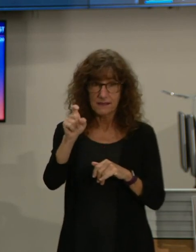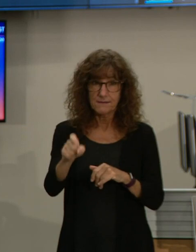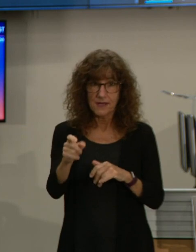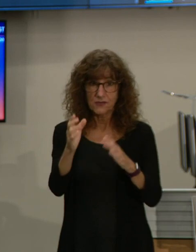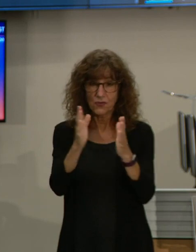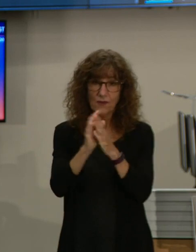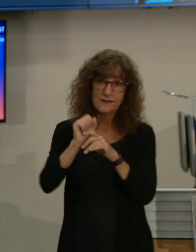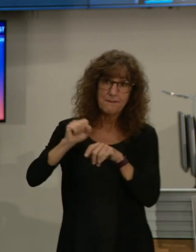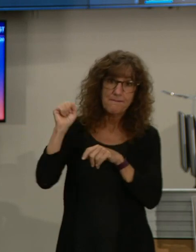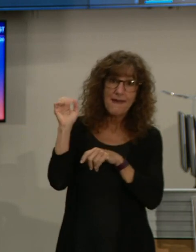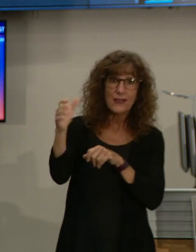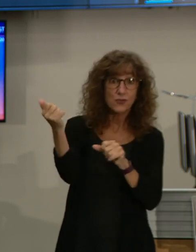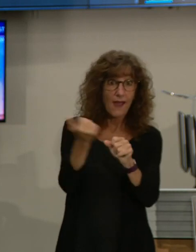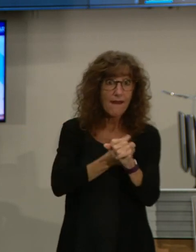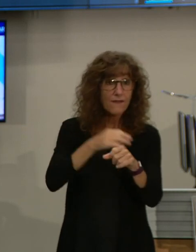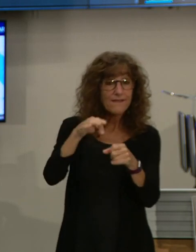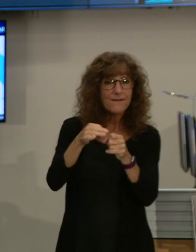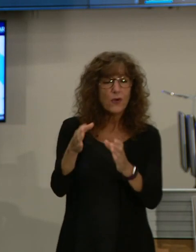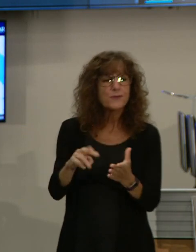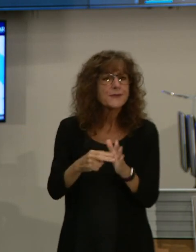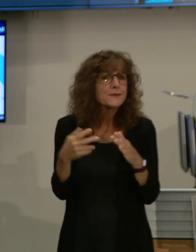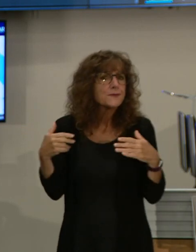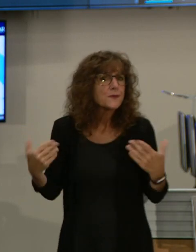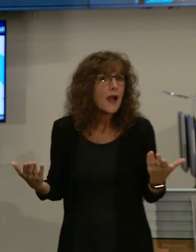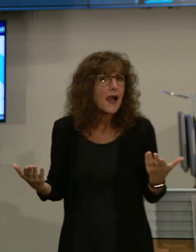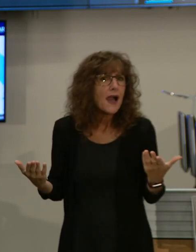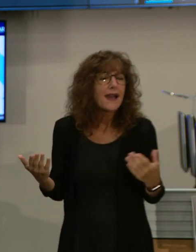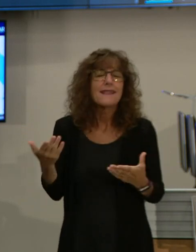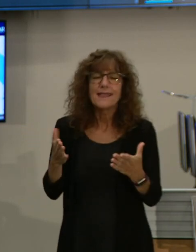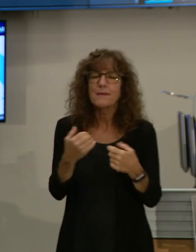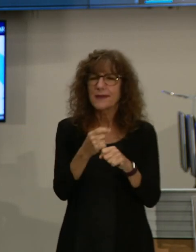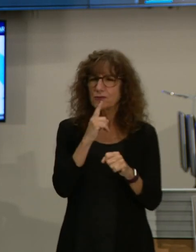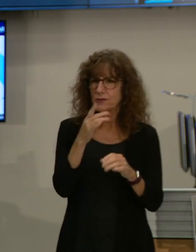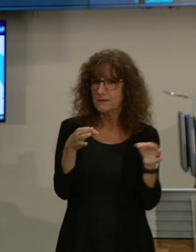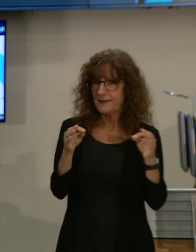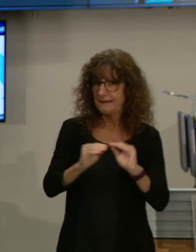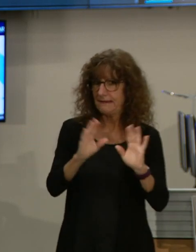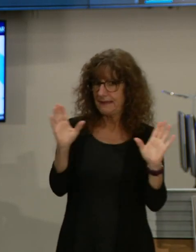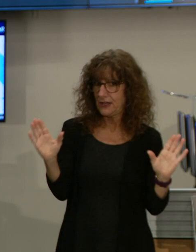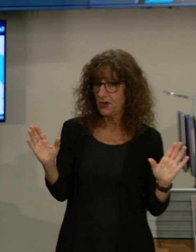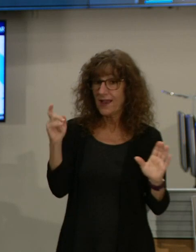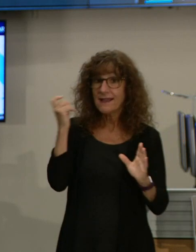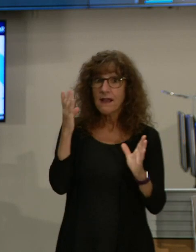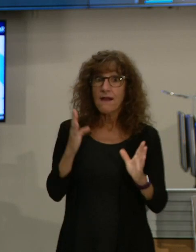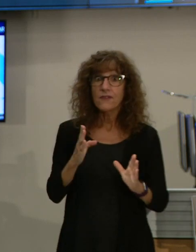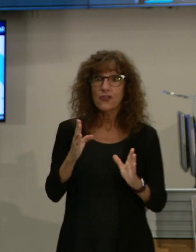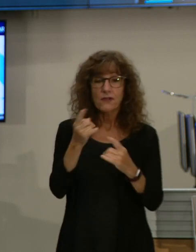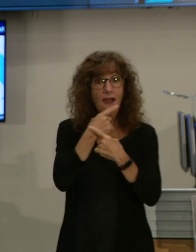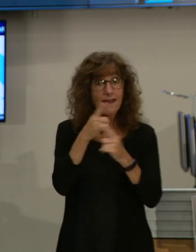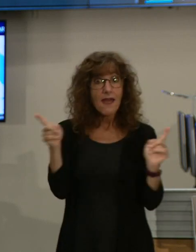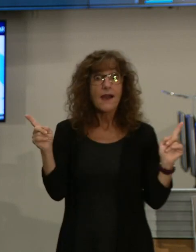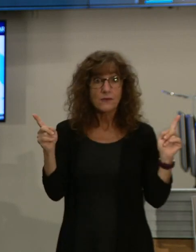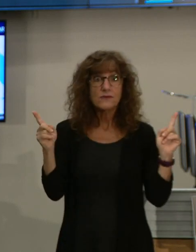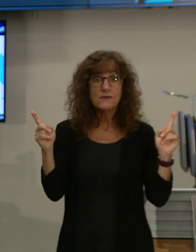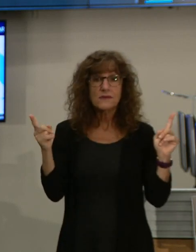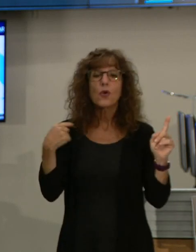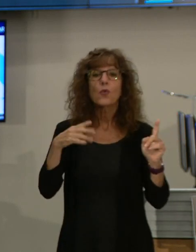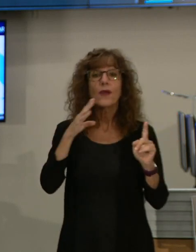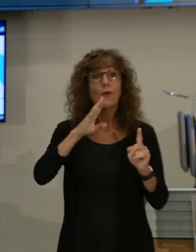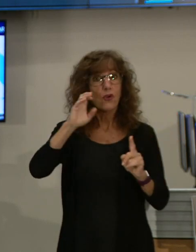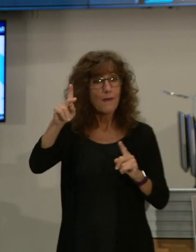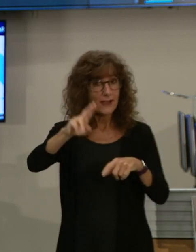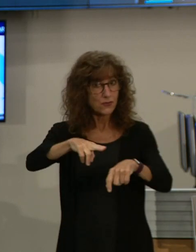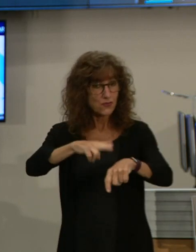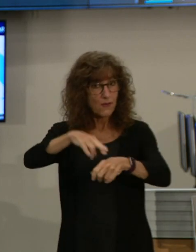being mailed to every voter. So what that means, I'm sorry, let me make sure I'm clear about this, is that the governor has announced that we will go back to